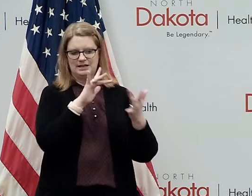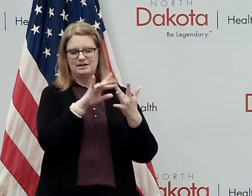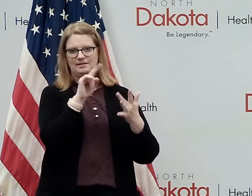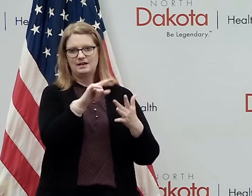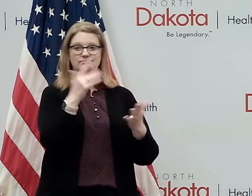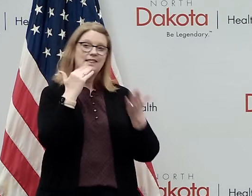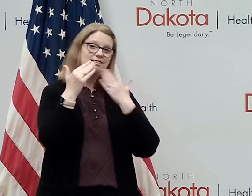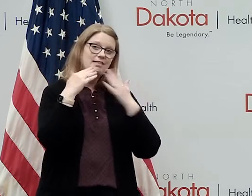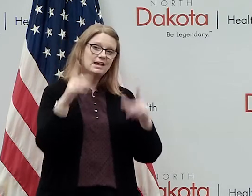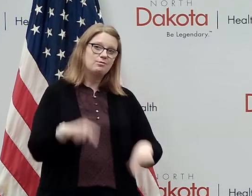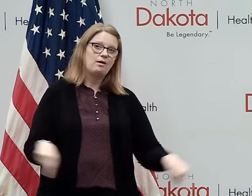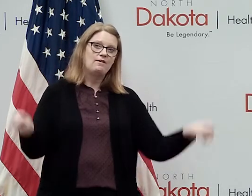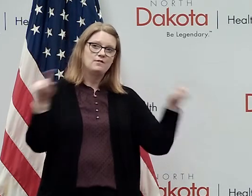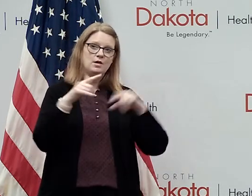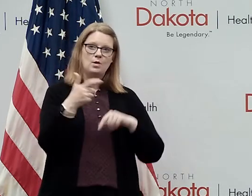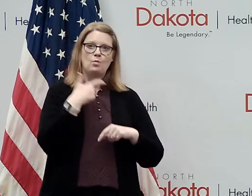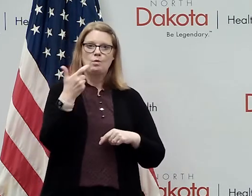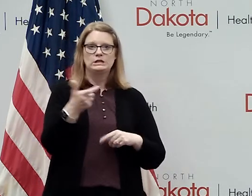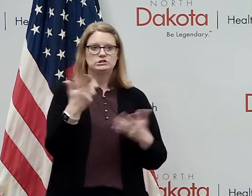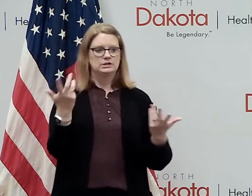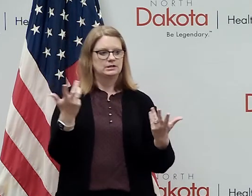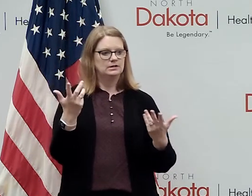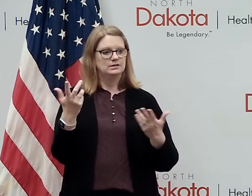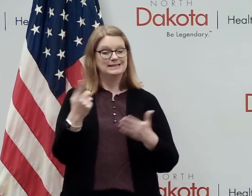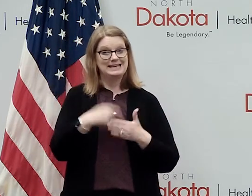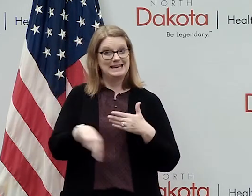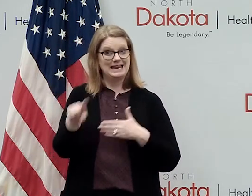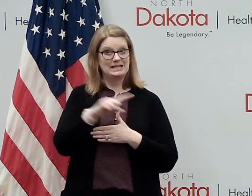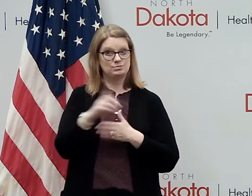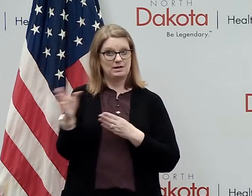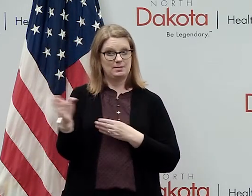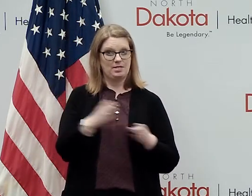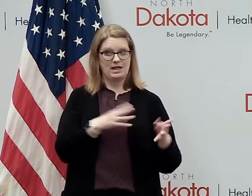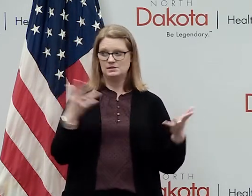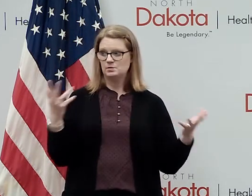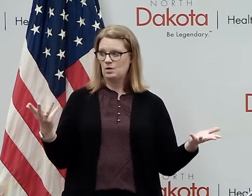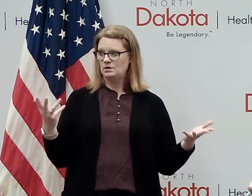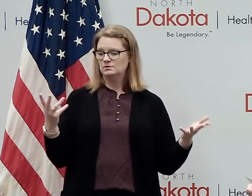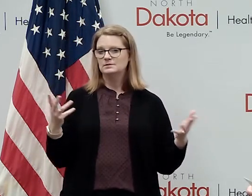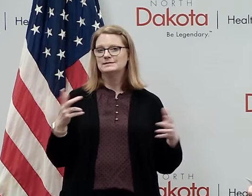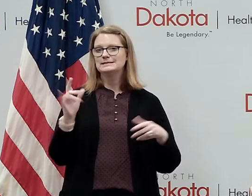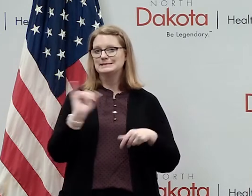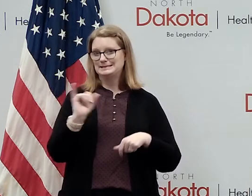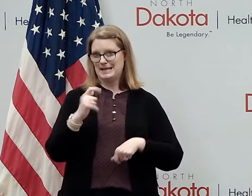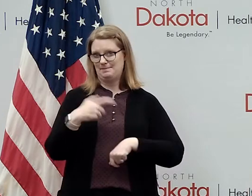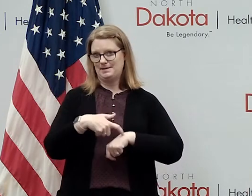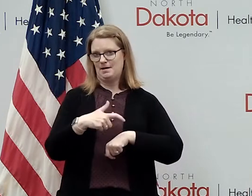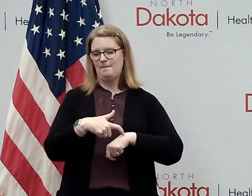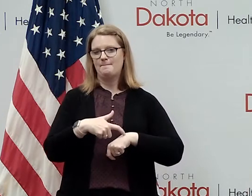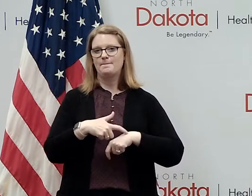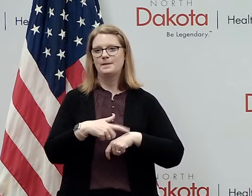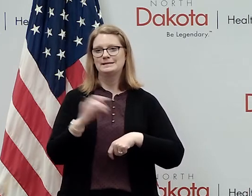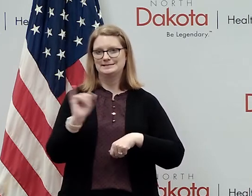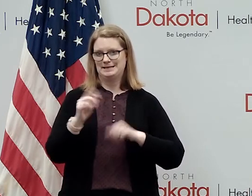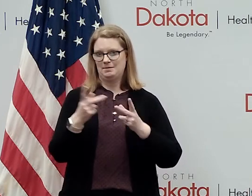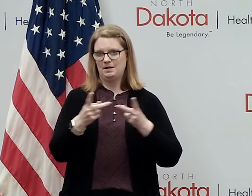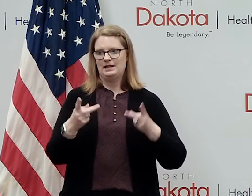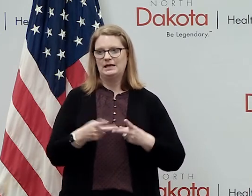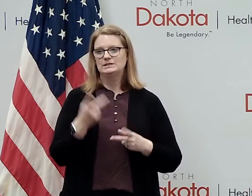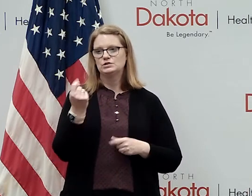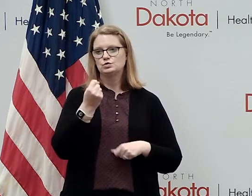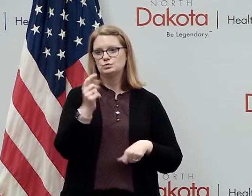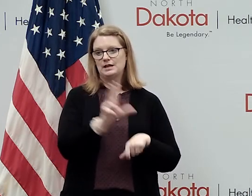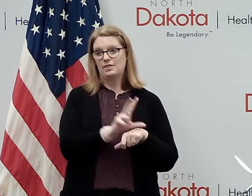thank you all for being here. Our plan for next week is same time, same place, Tuesday